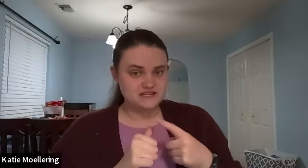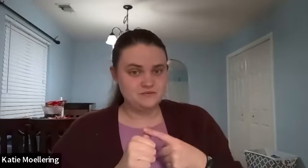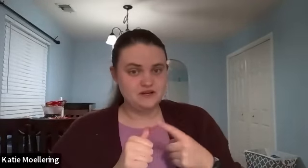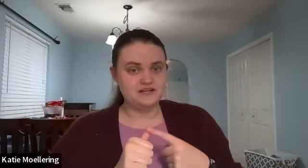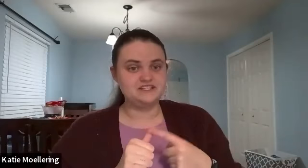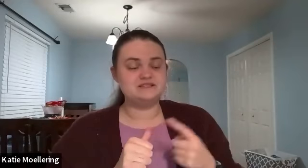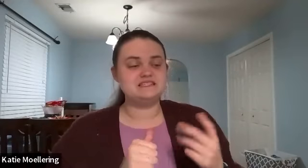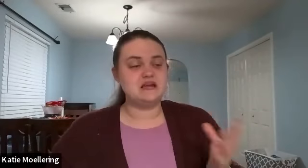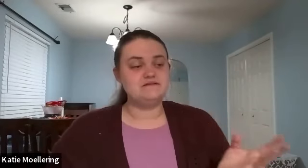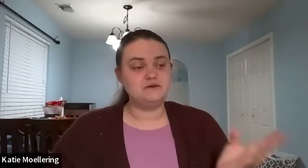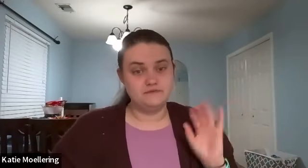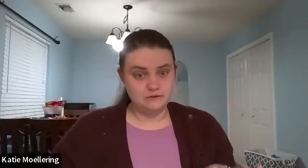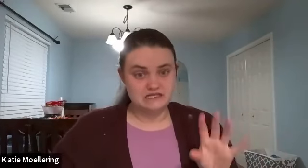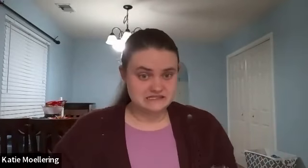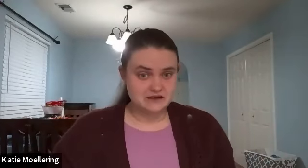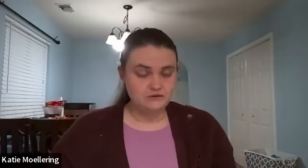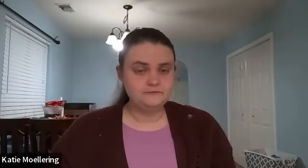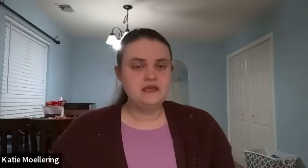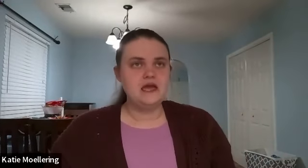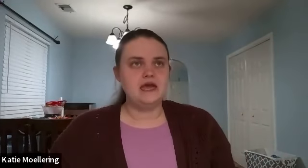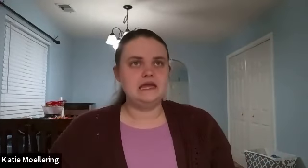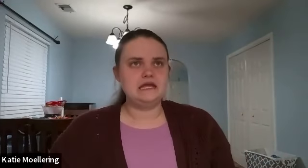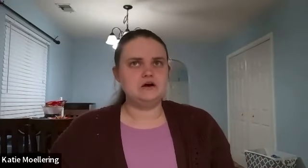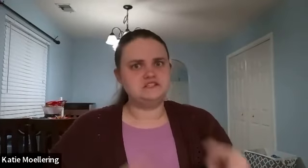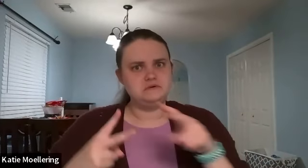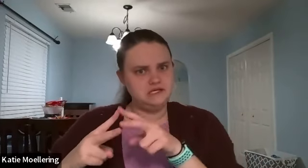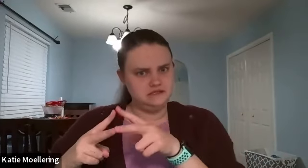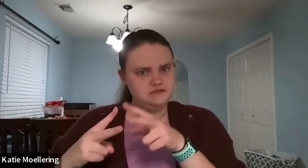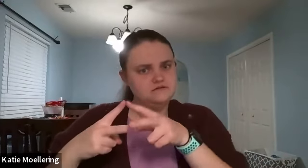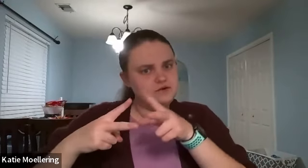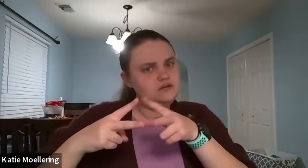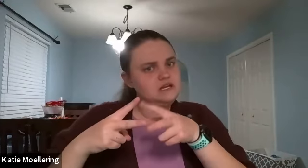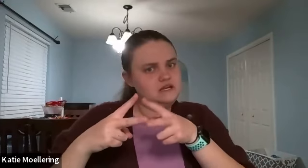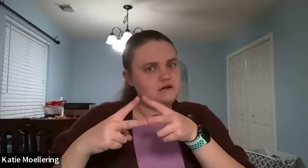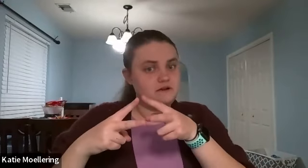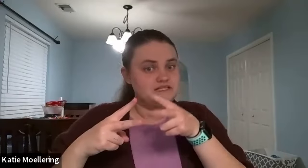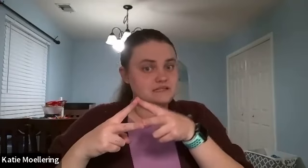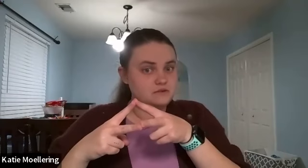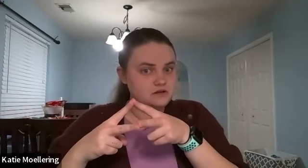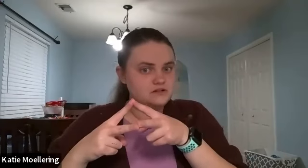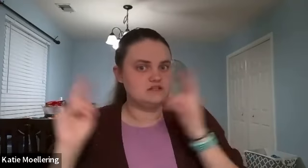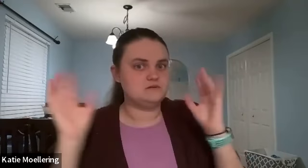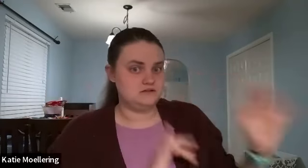sign we are going to do is the sign for food itself and also eat. Food and eat are very similar, so that's why they're